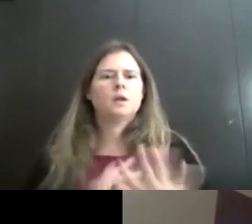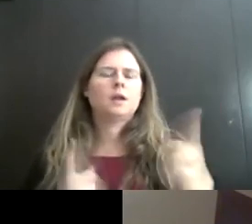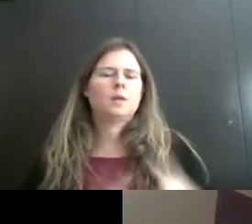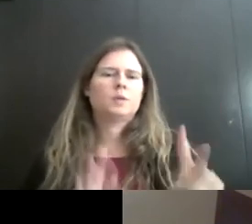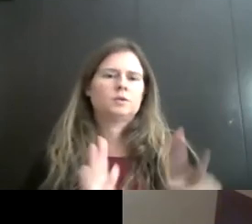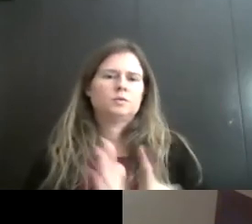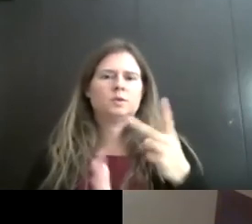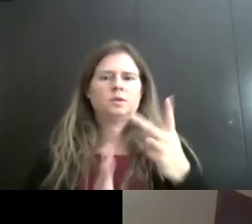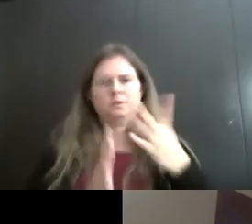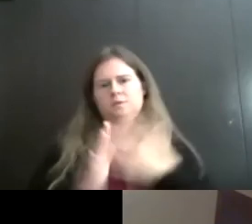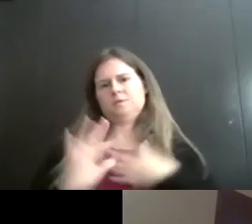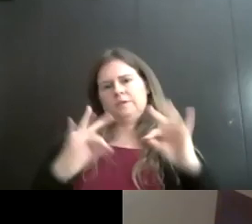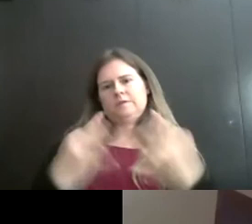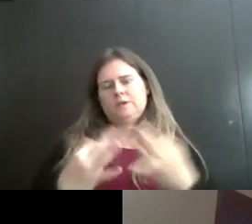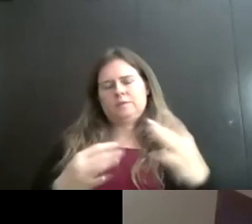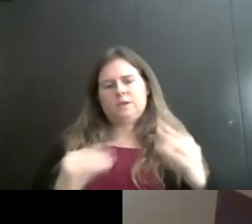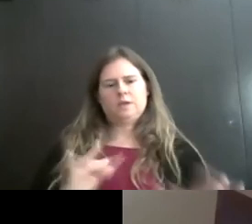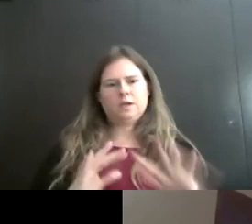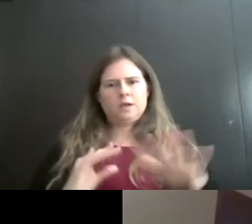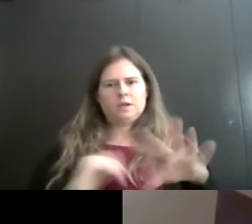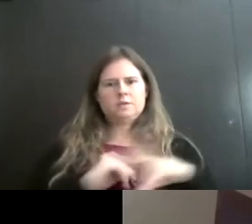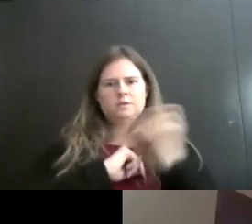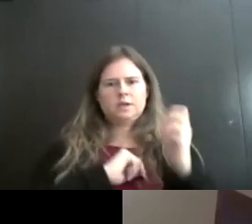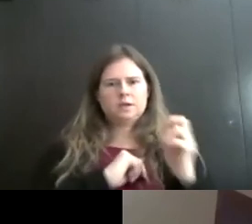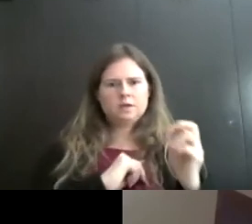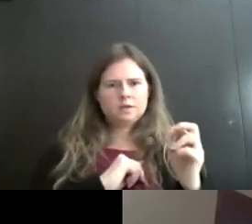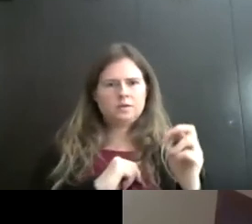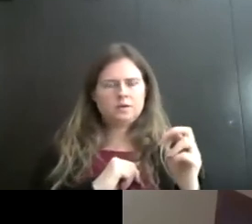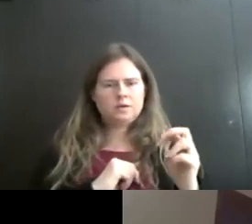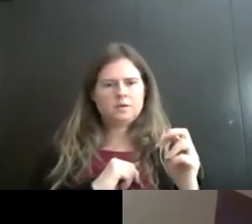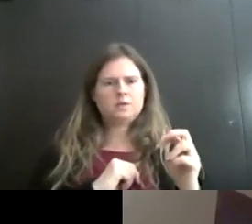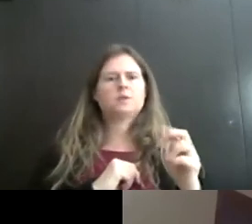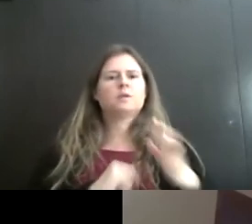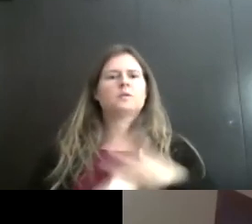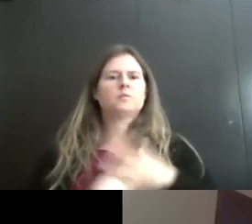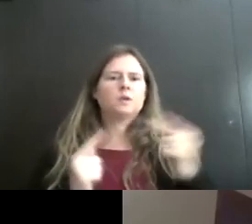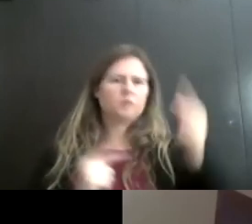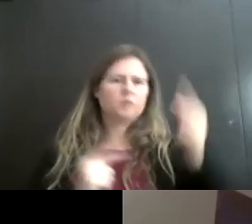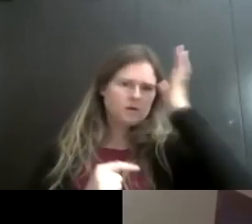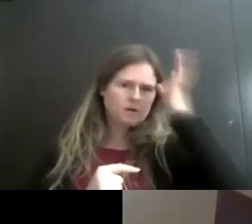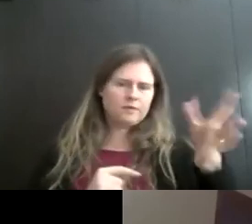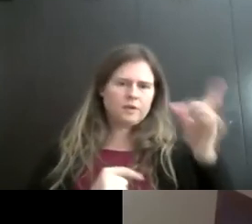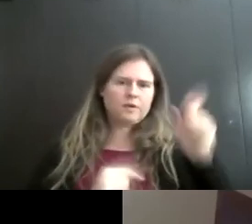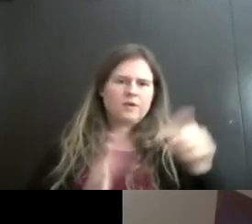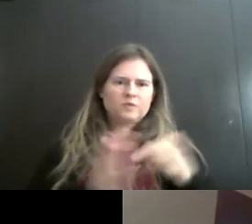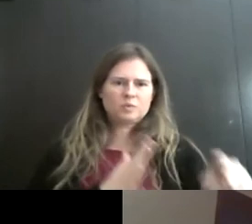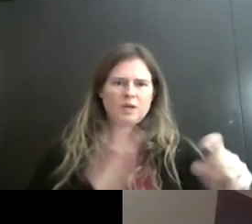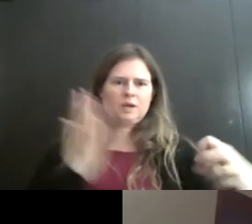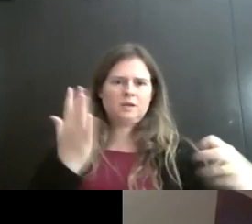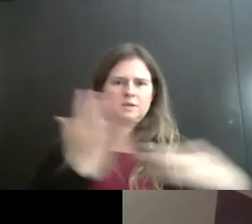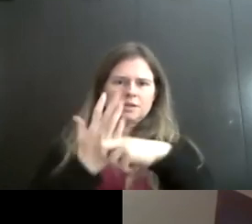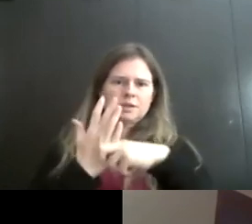to my family, land taken away, and they were fined. So my great-grandfather had to work off his fines, which were,